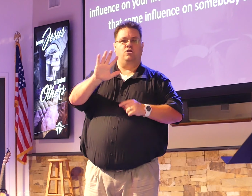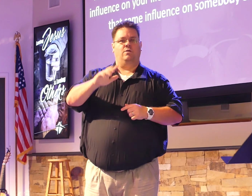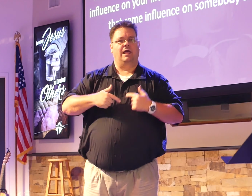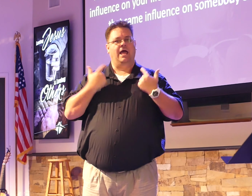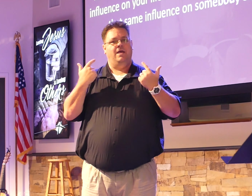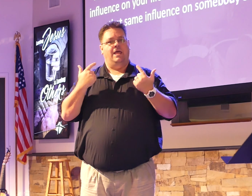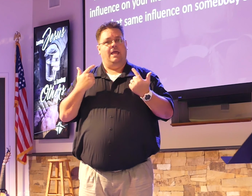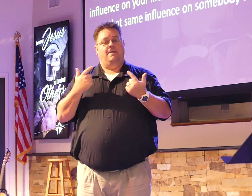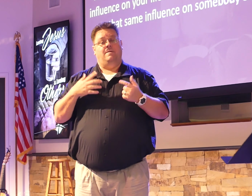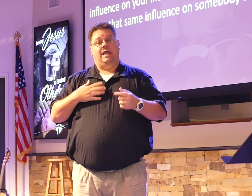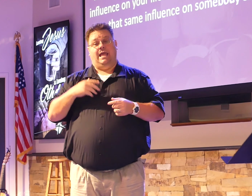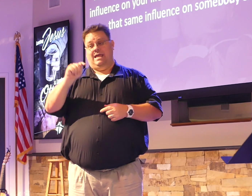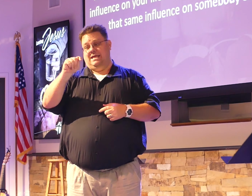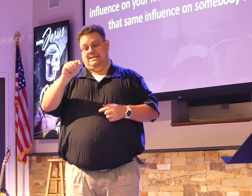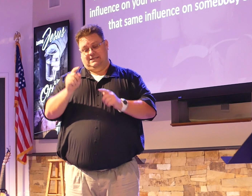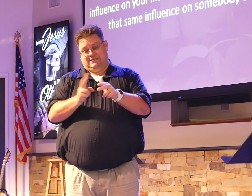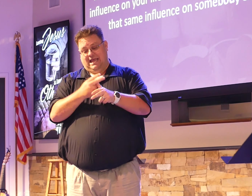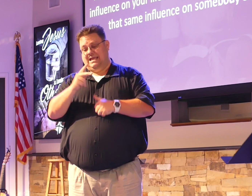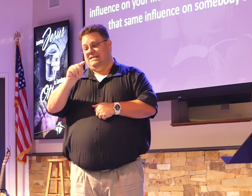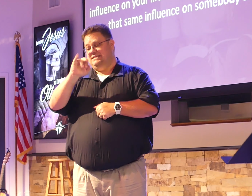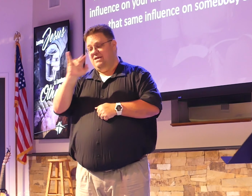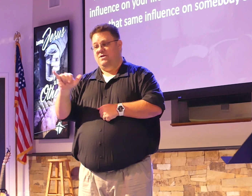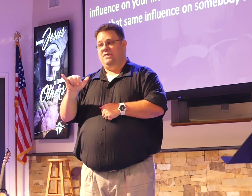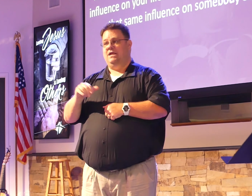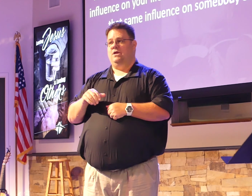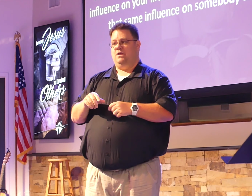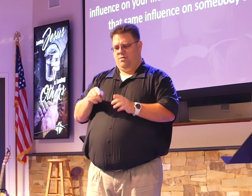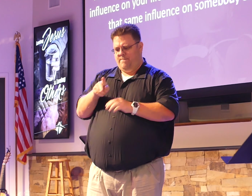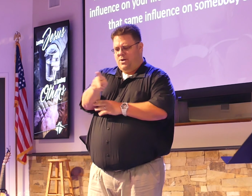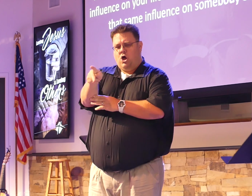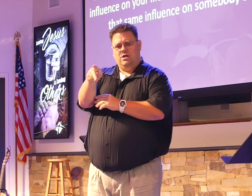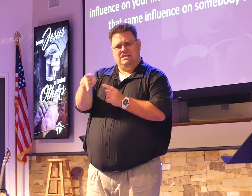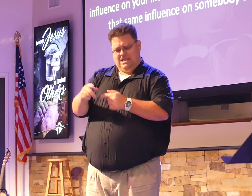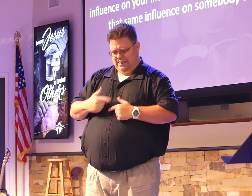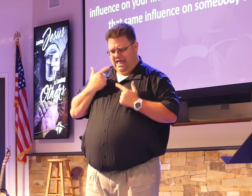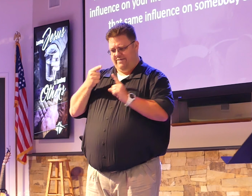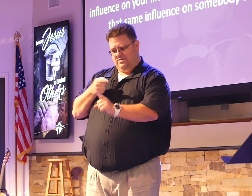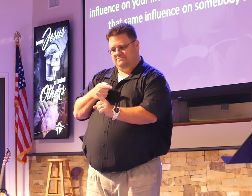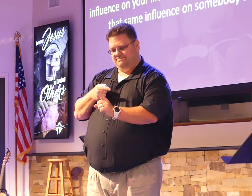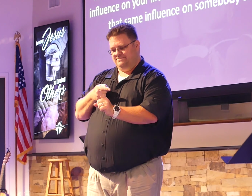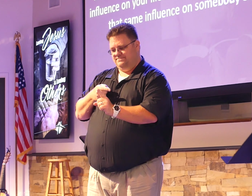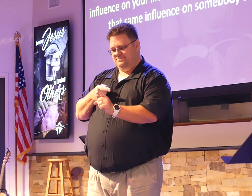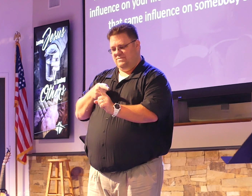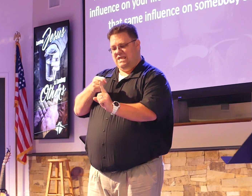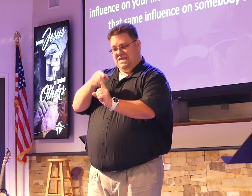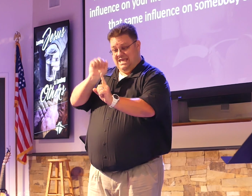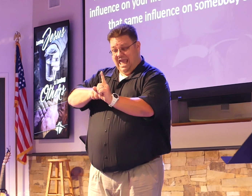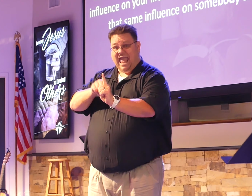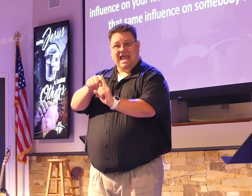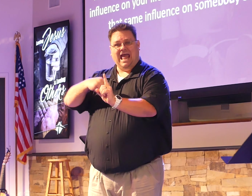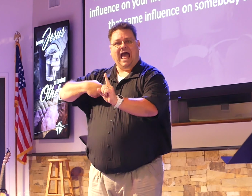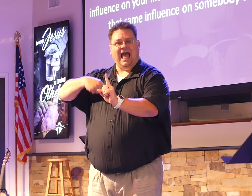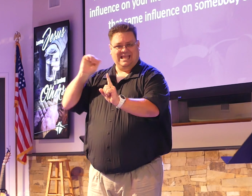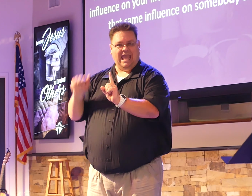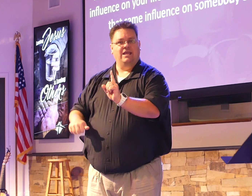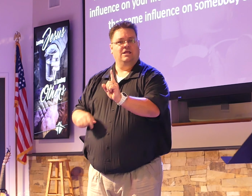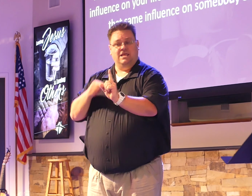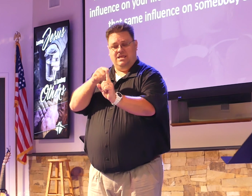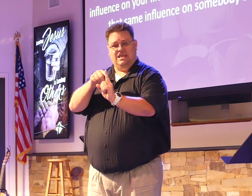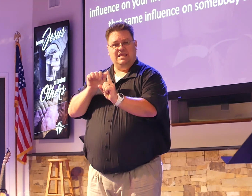the passage with it. And look at the leader Paul was. And if he can do it, you can do it. I guarantee you. Let's pray right